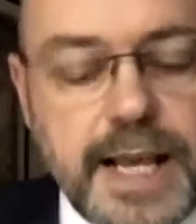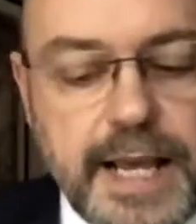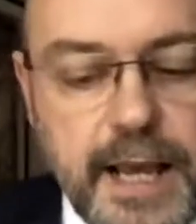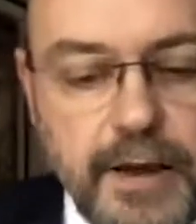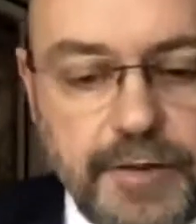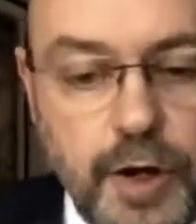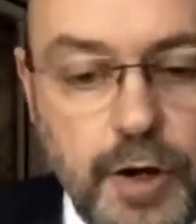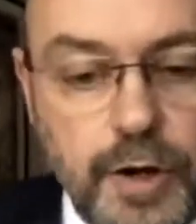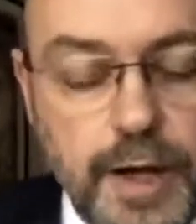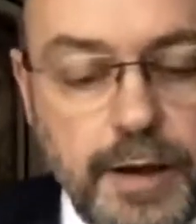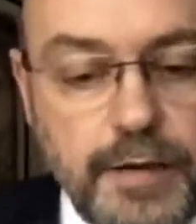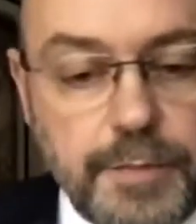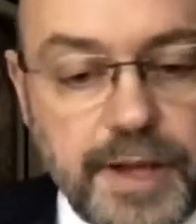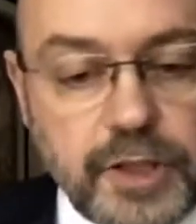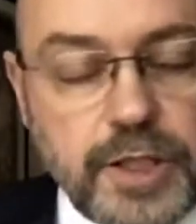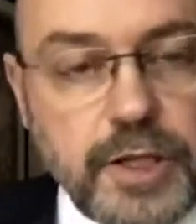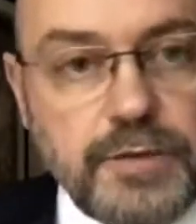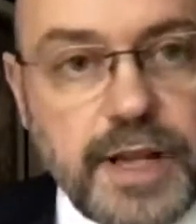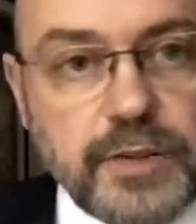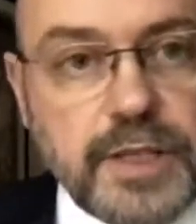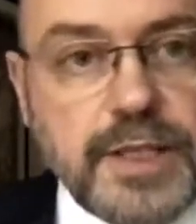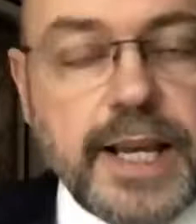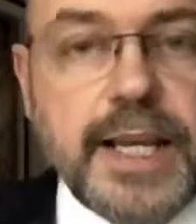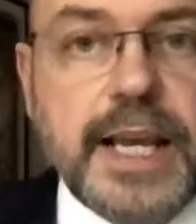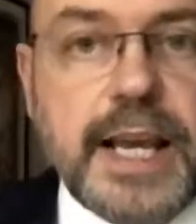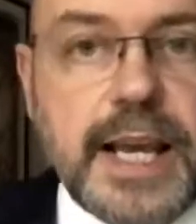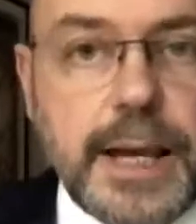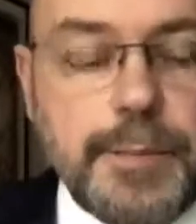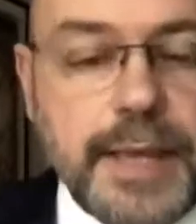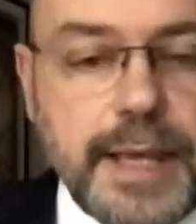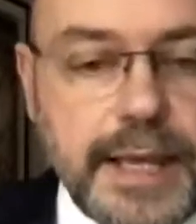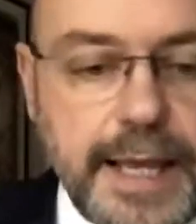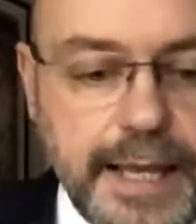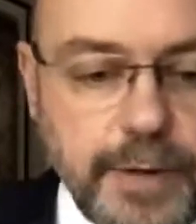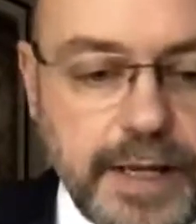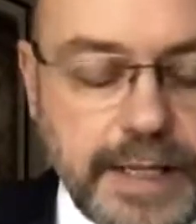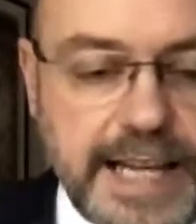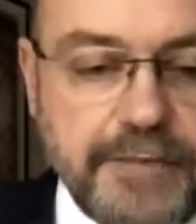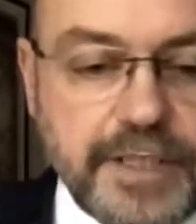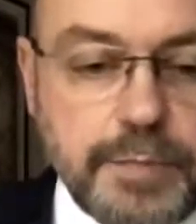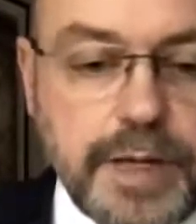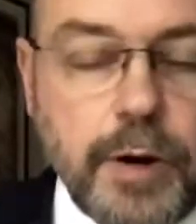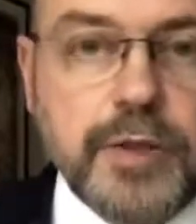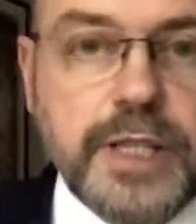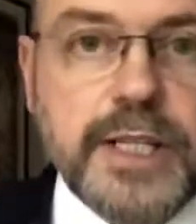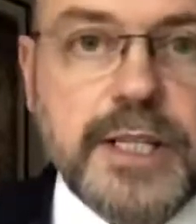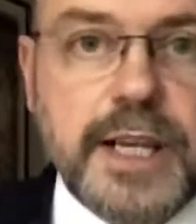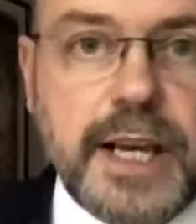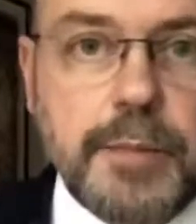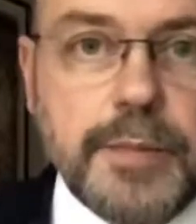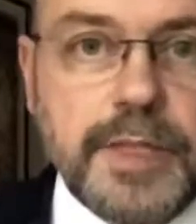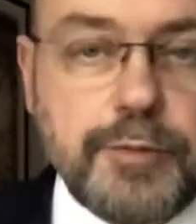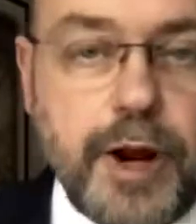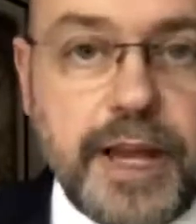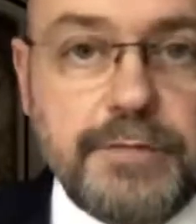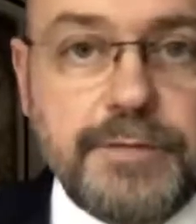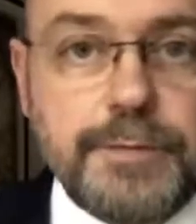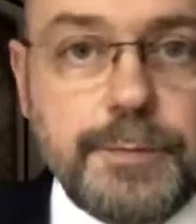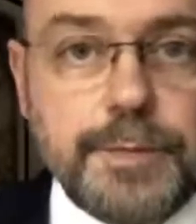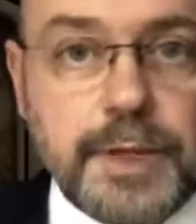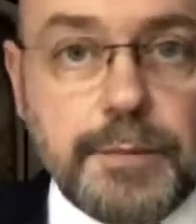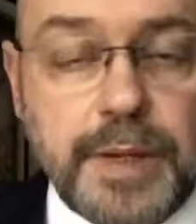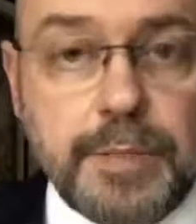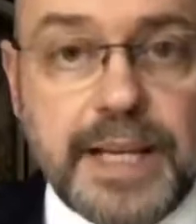consequence of your of the measures that you've announced today? It will inevitably, won't it,